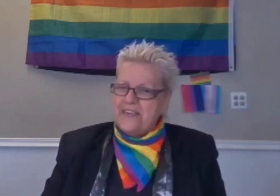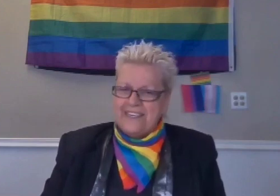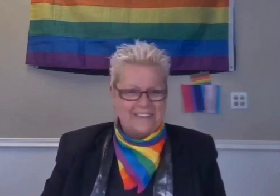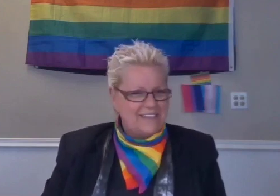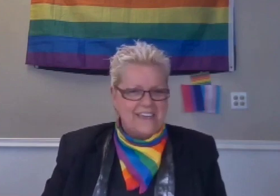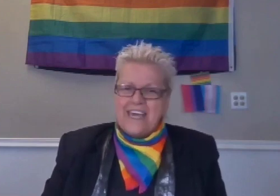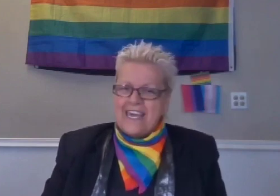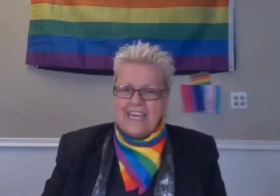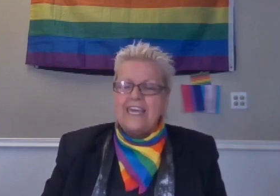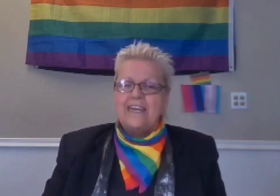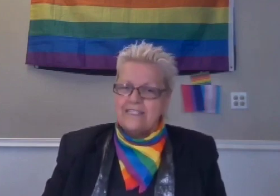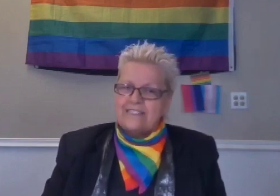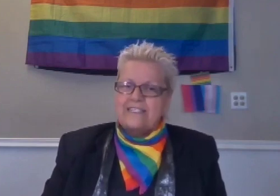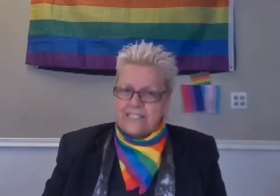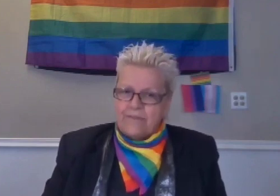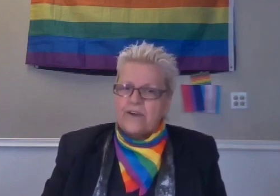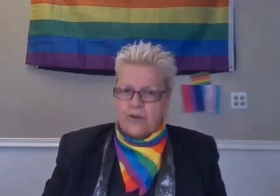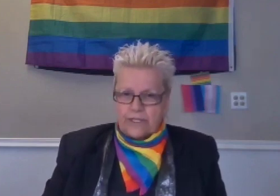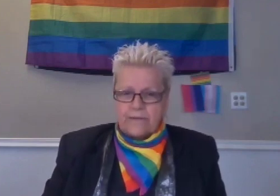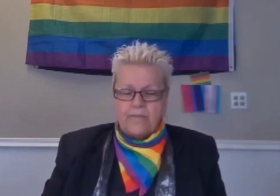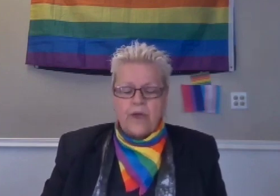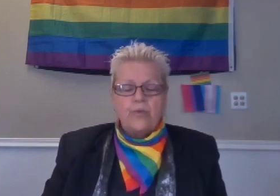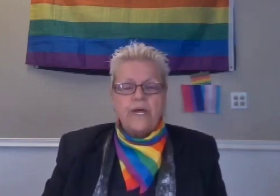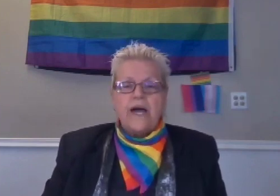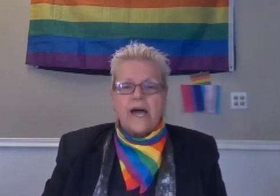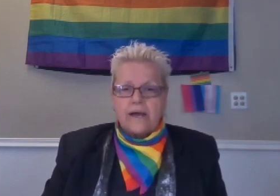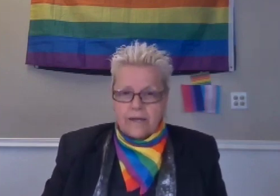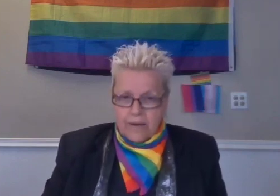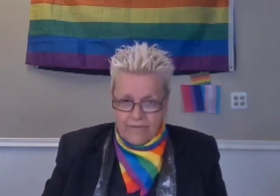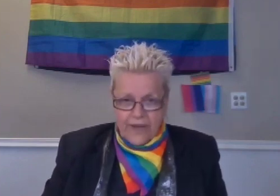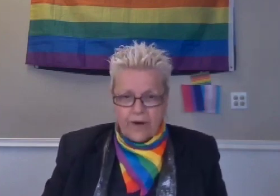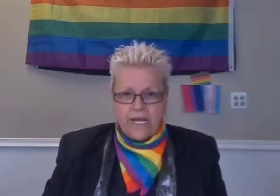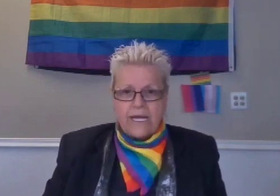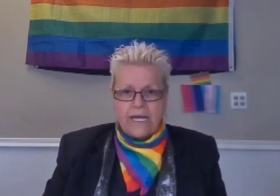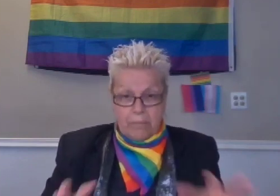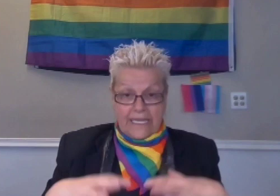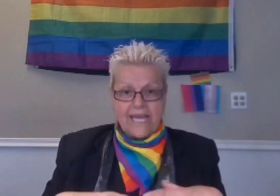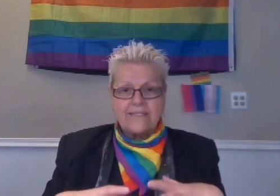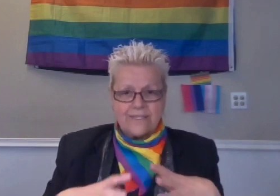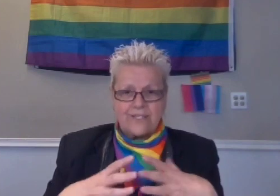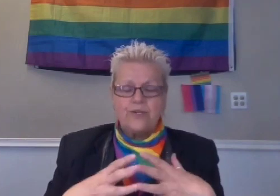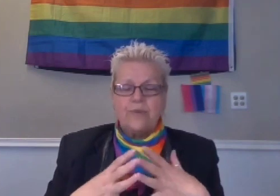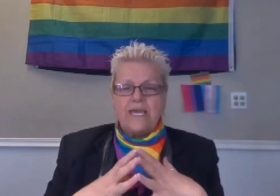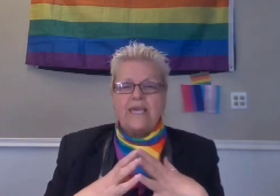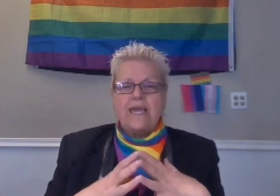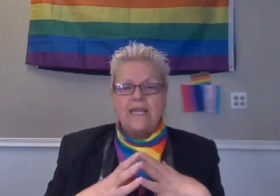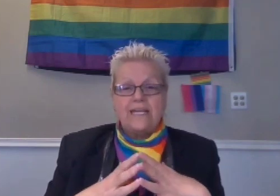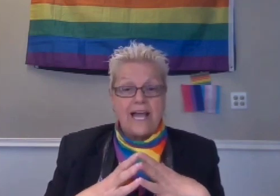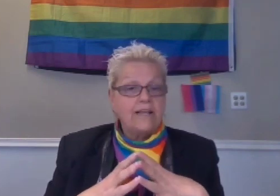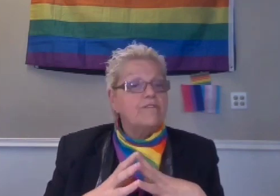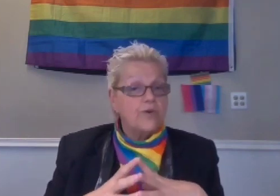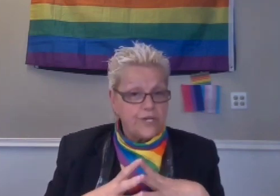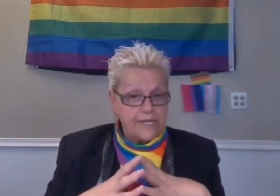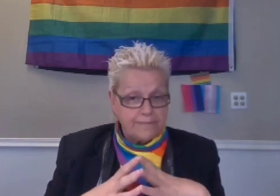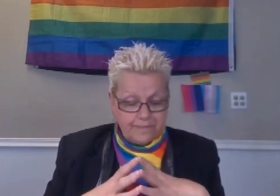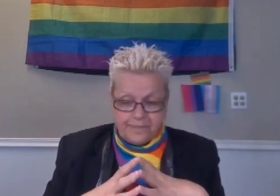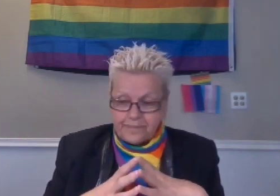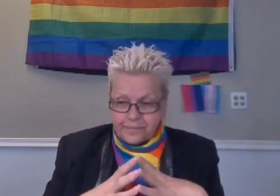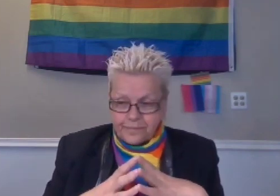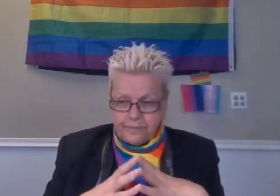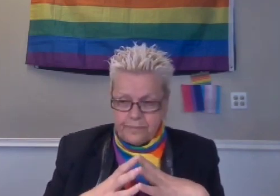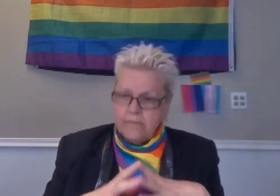know. it is difficult. We are very blessed to be in